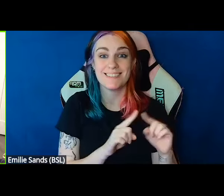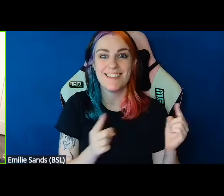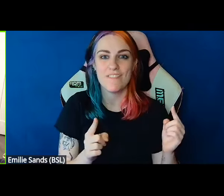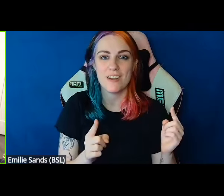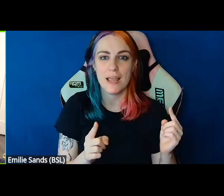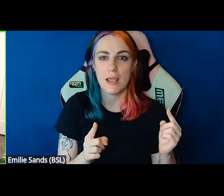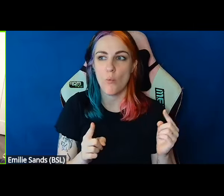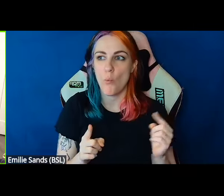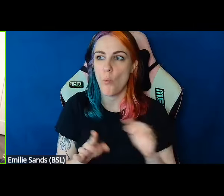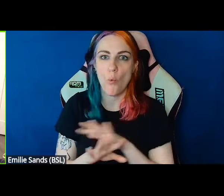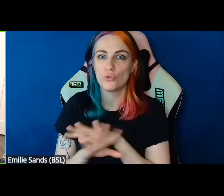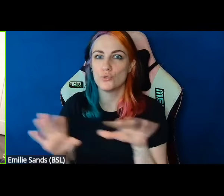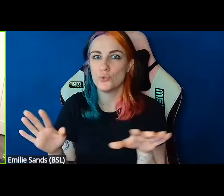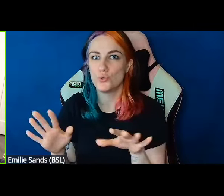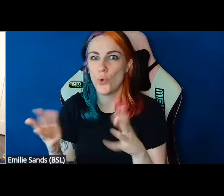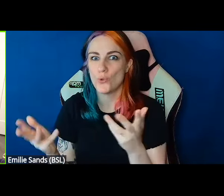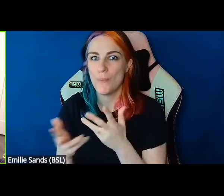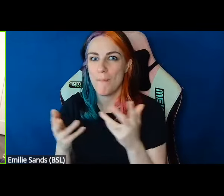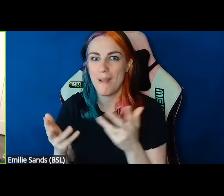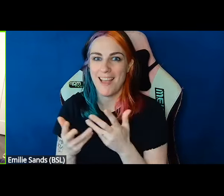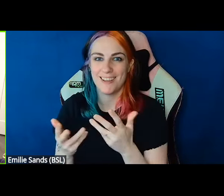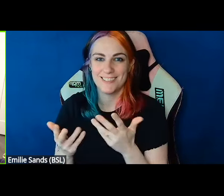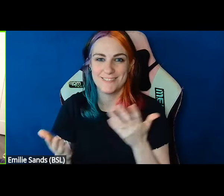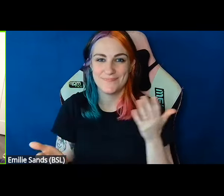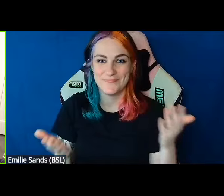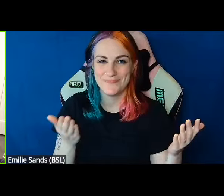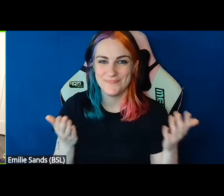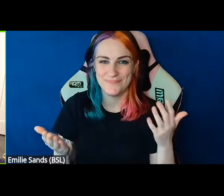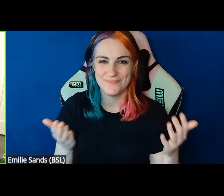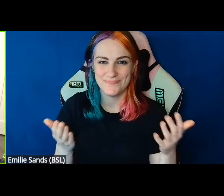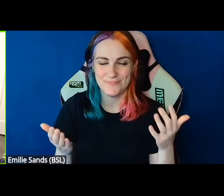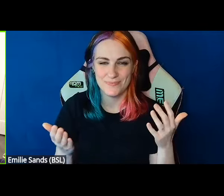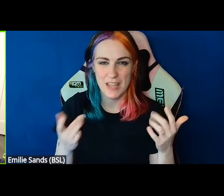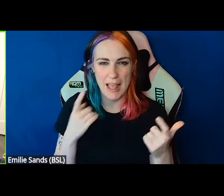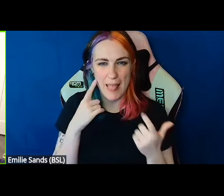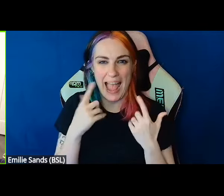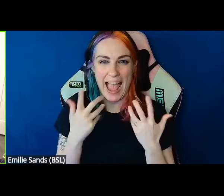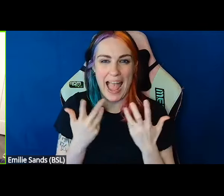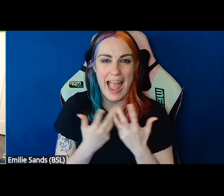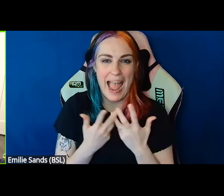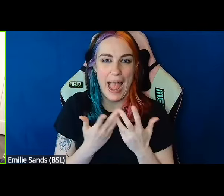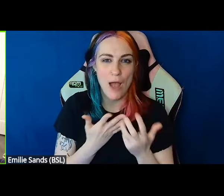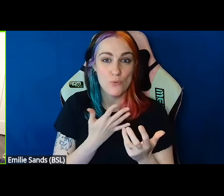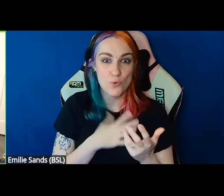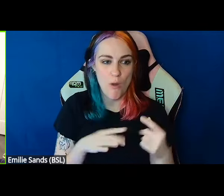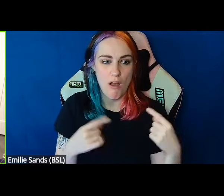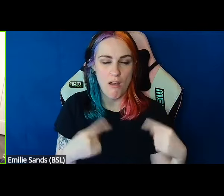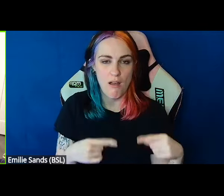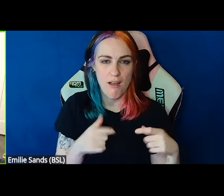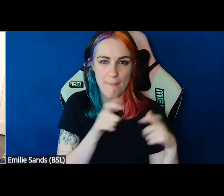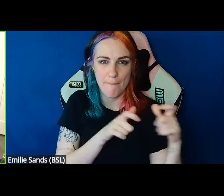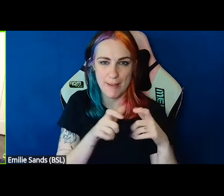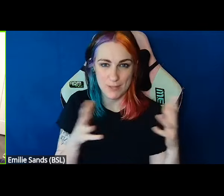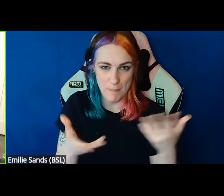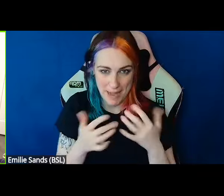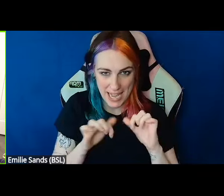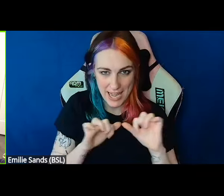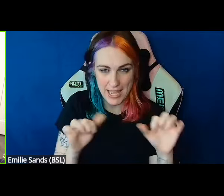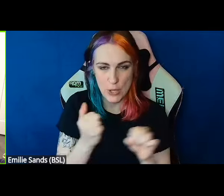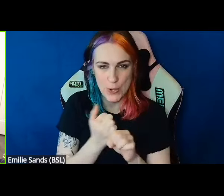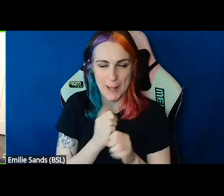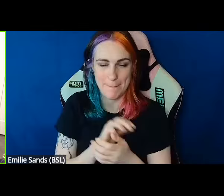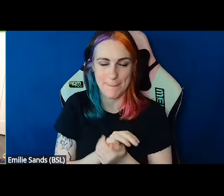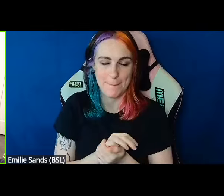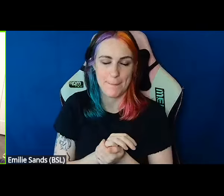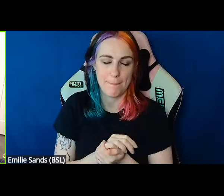end of the day, that's what it comes down to. How do you want to enable people to be able to play your game? I loved that this